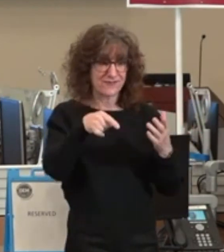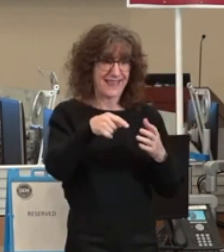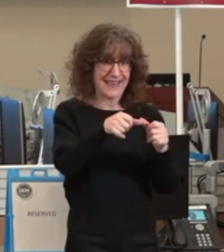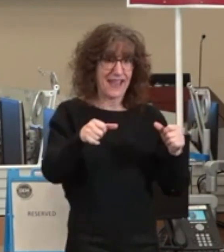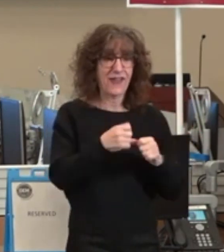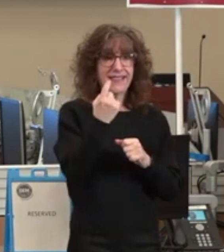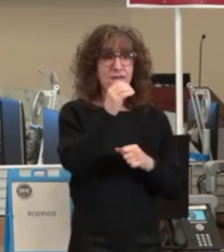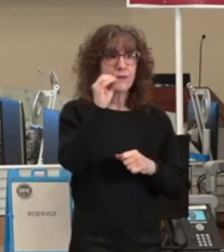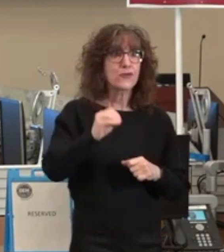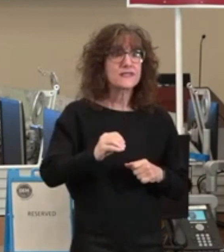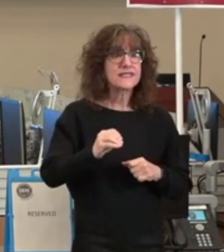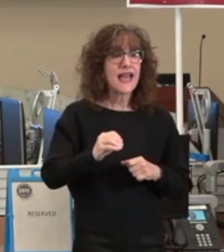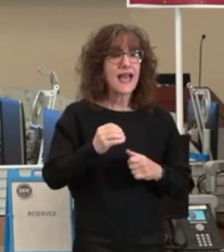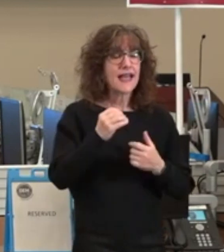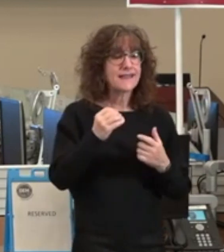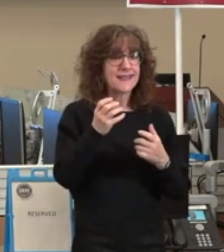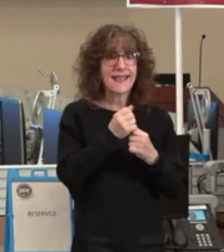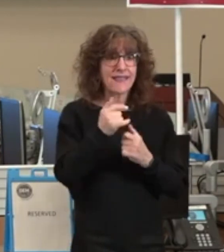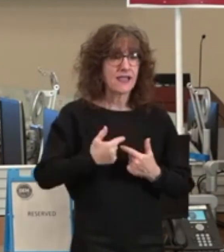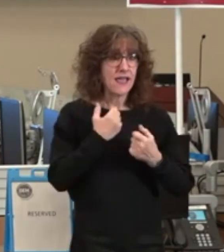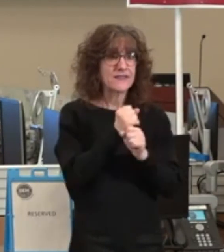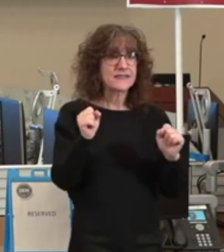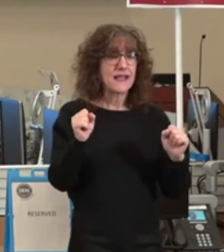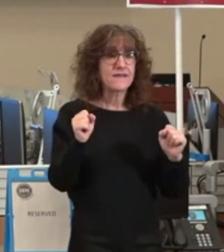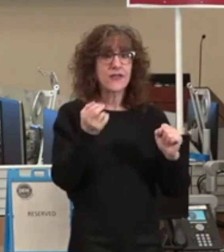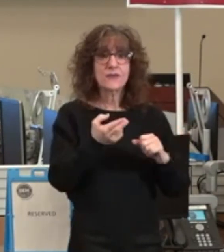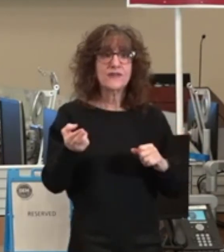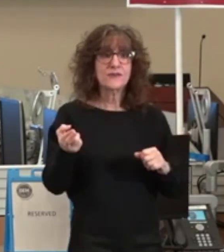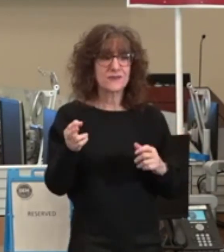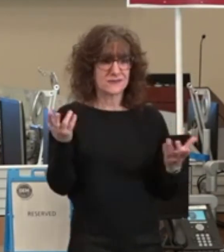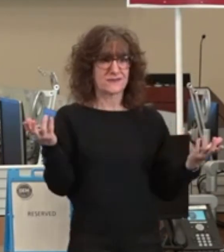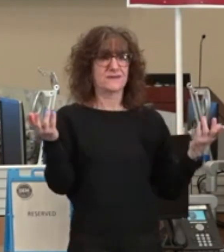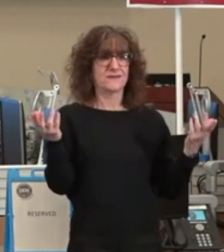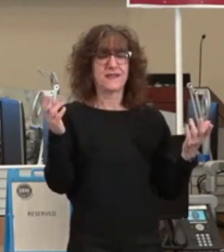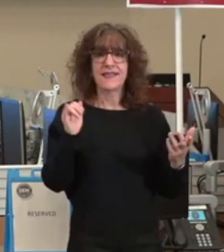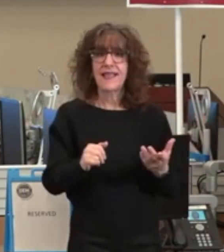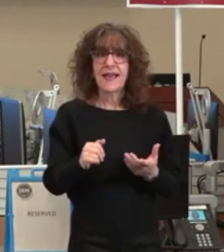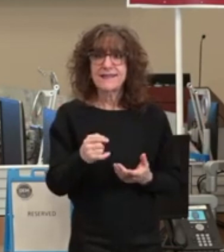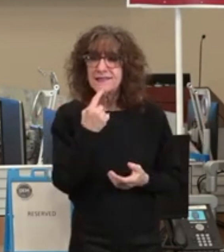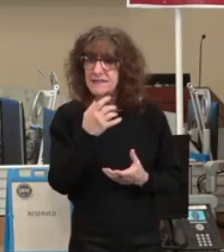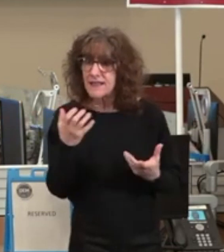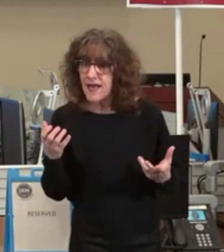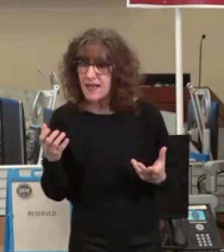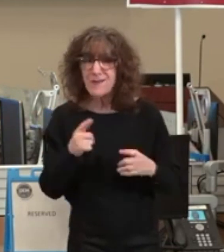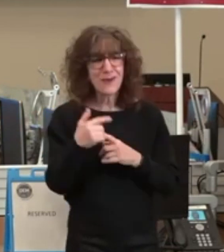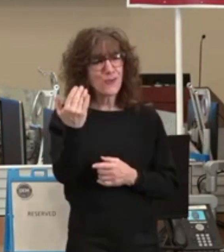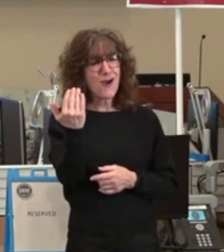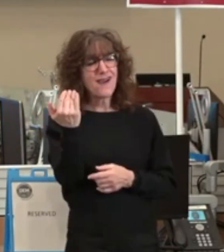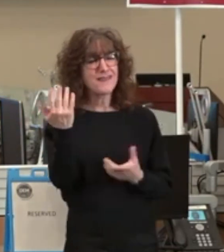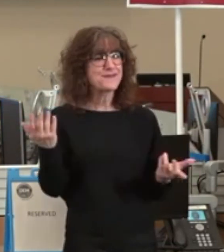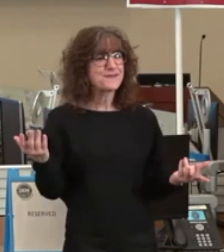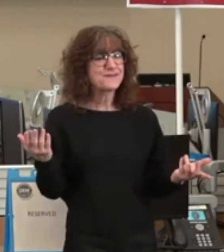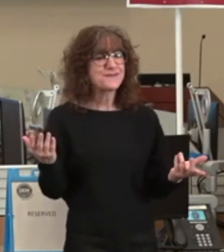there have been able to enjoy that life-saving resource. I think it says a lot. But why? You